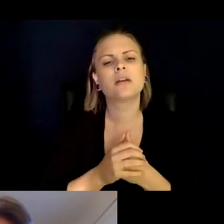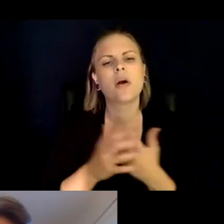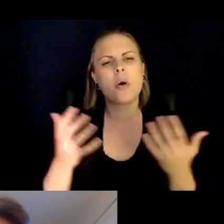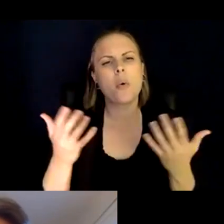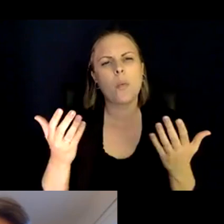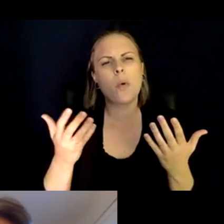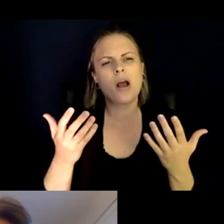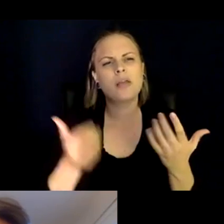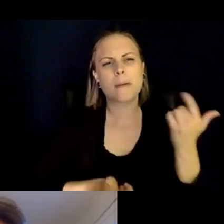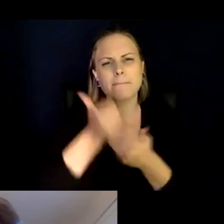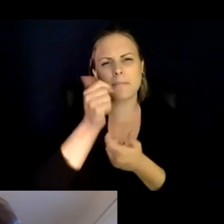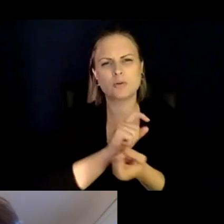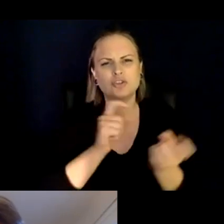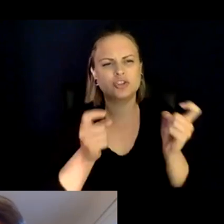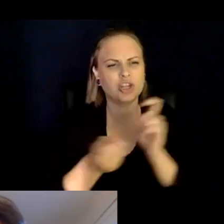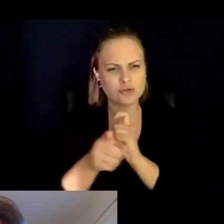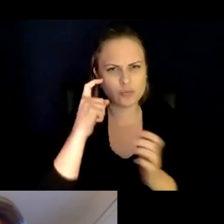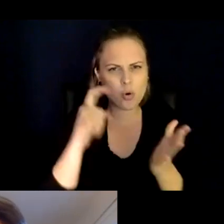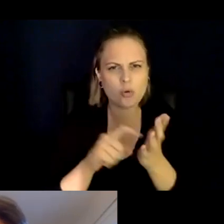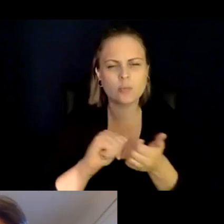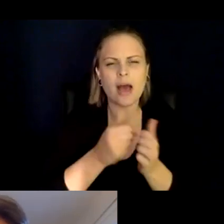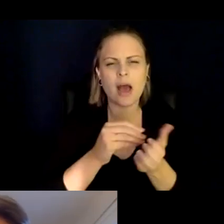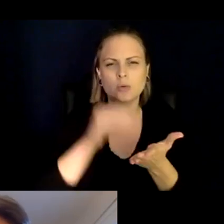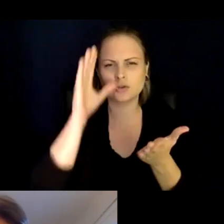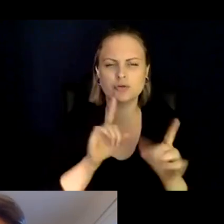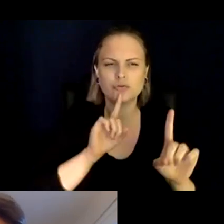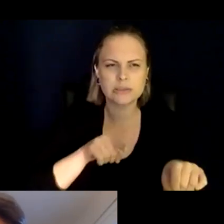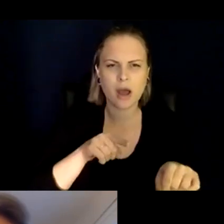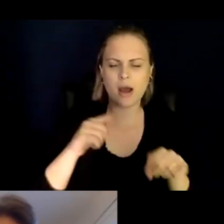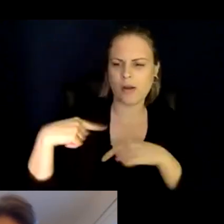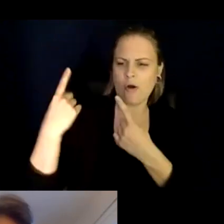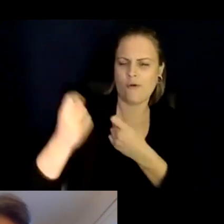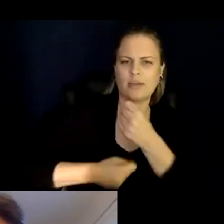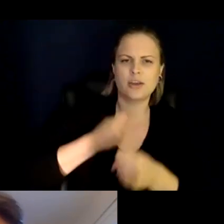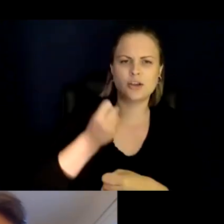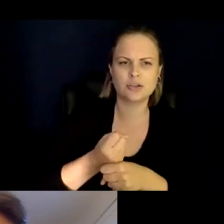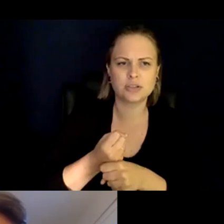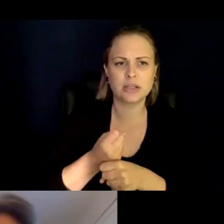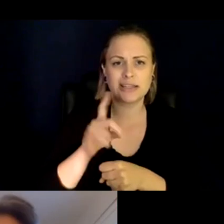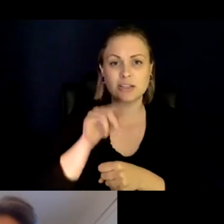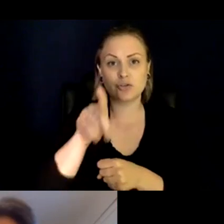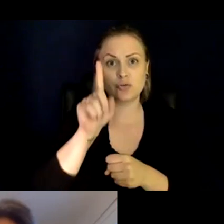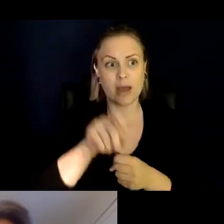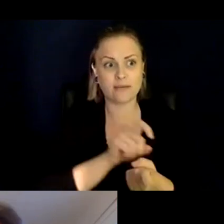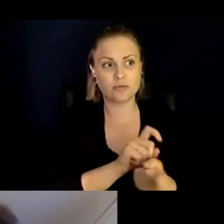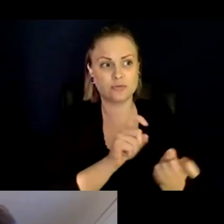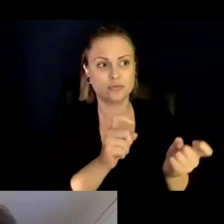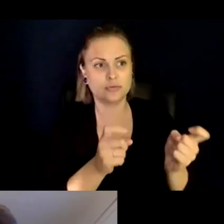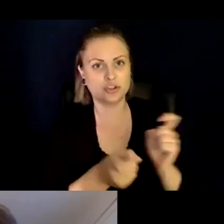noticed in how students responded over the years? Were there changes you had to make in response to changing times?